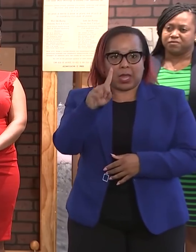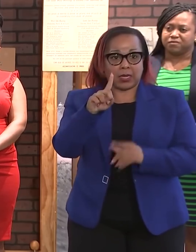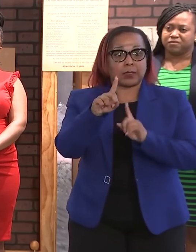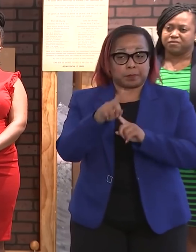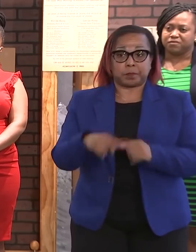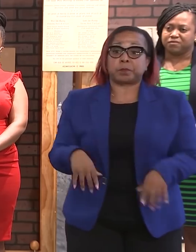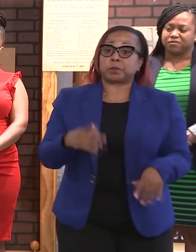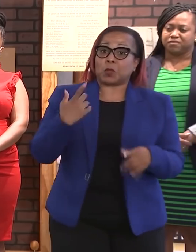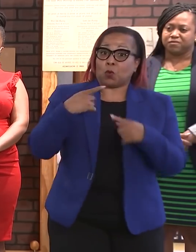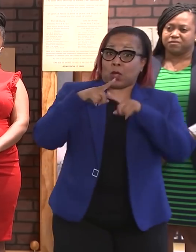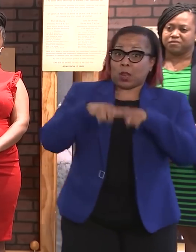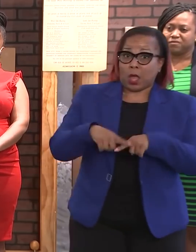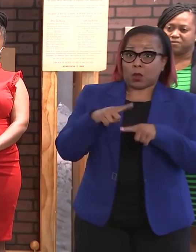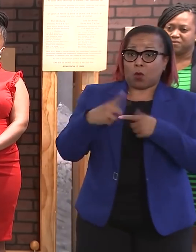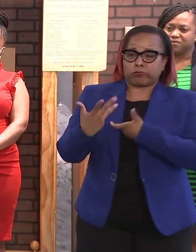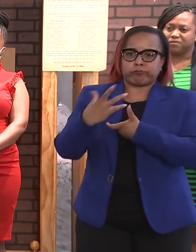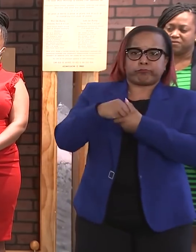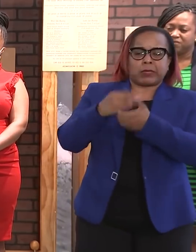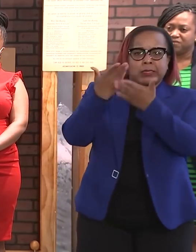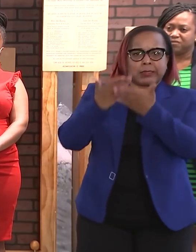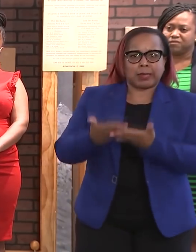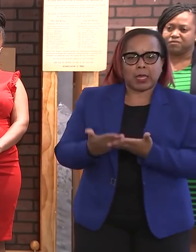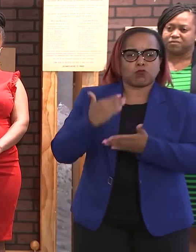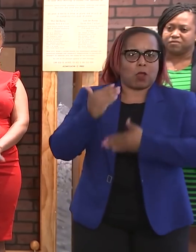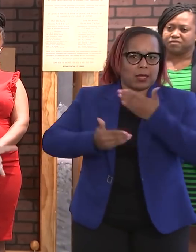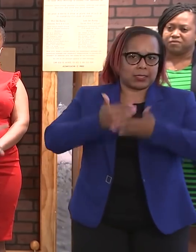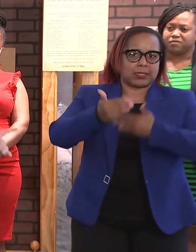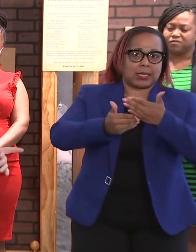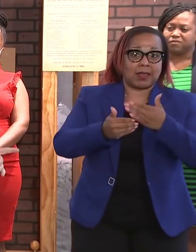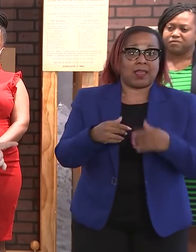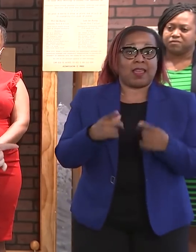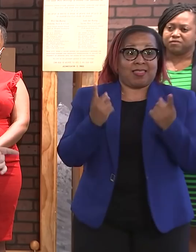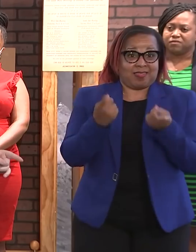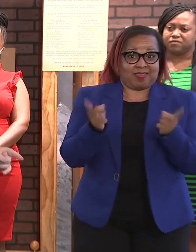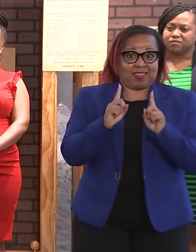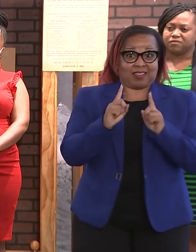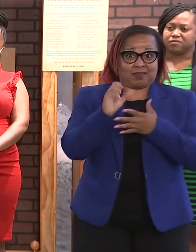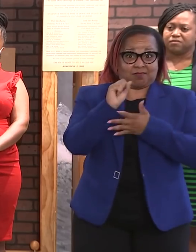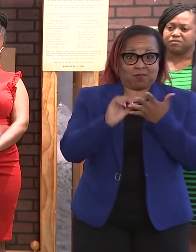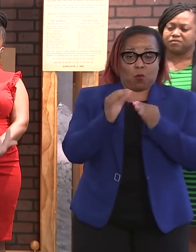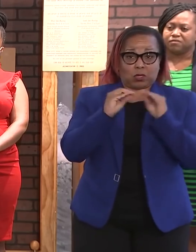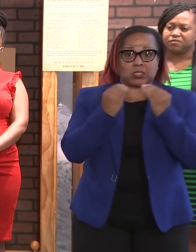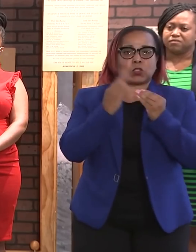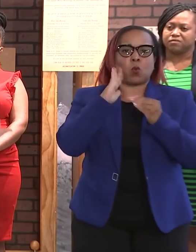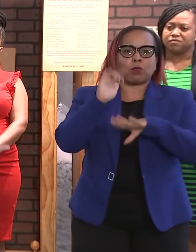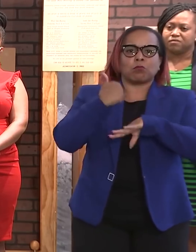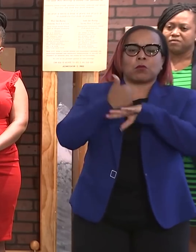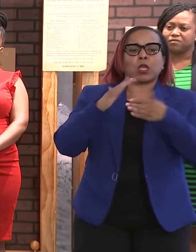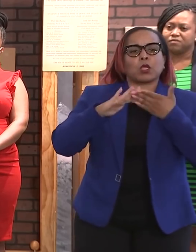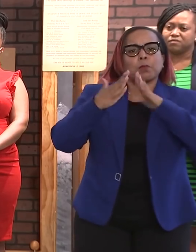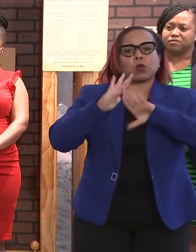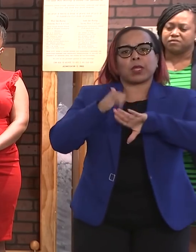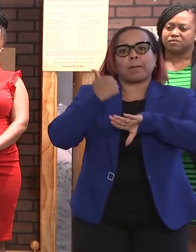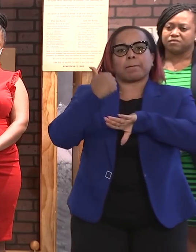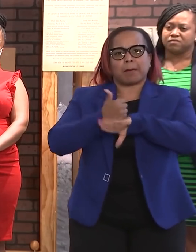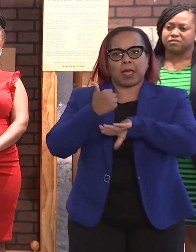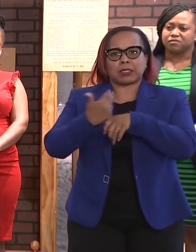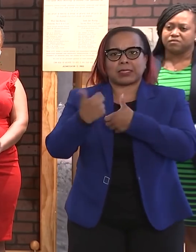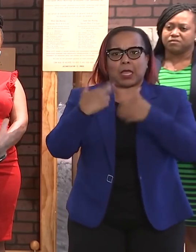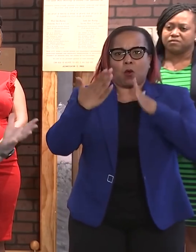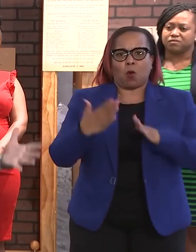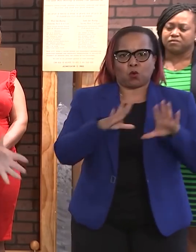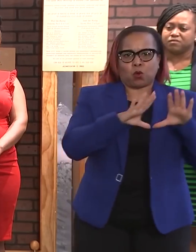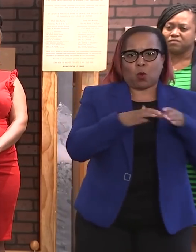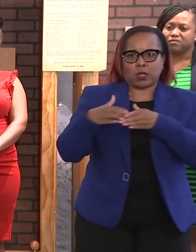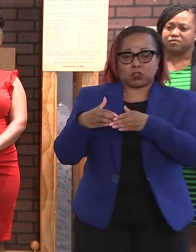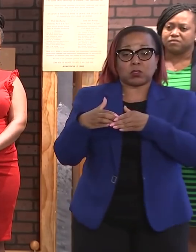And relying on participatory data-informed processes, these organizations will be creating community-based stakeholder